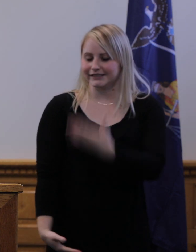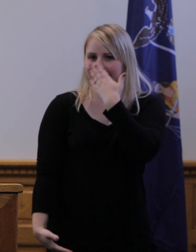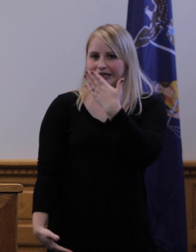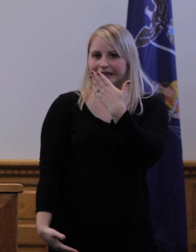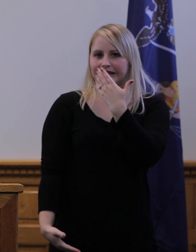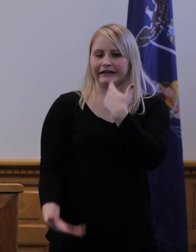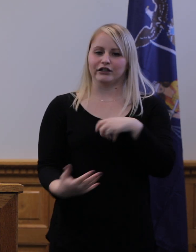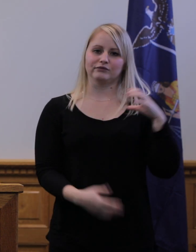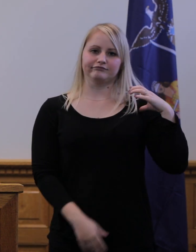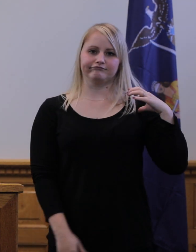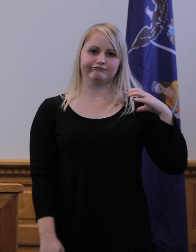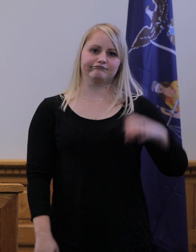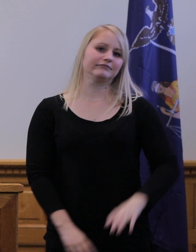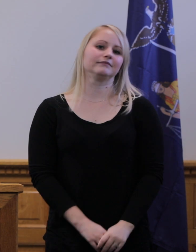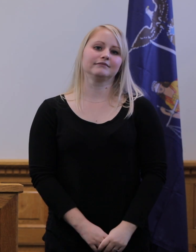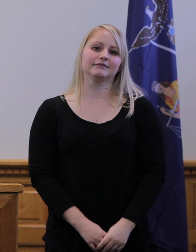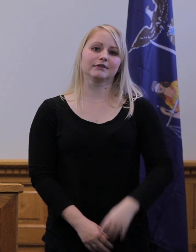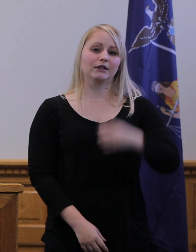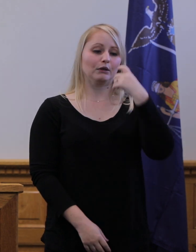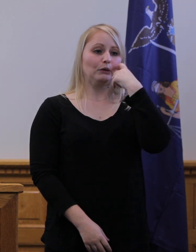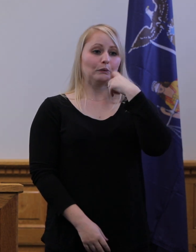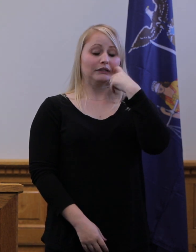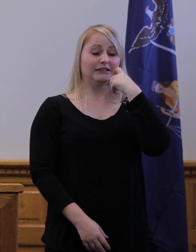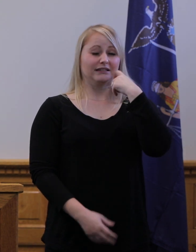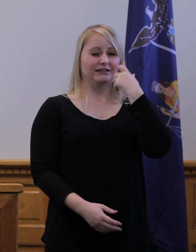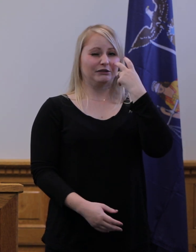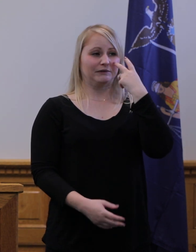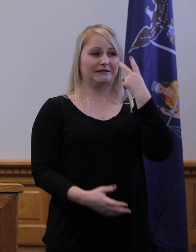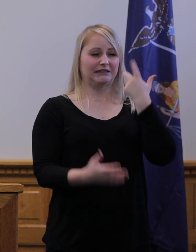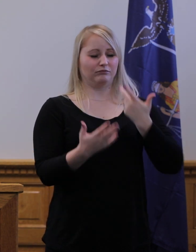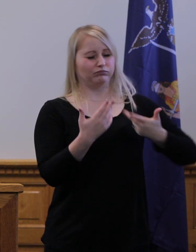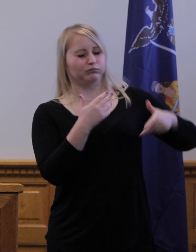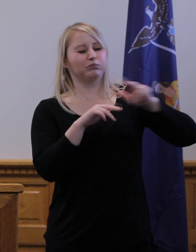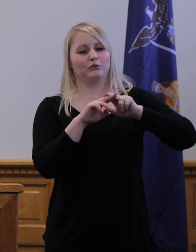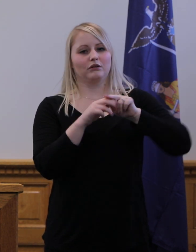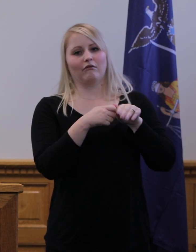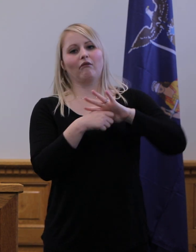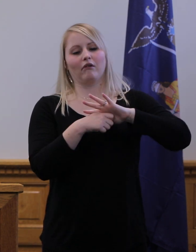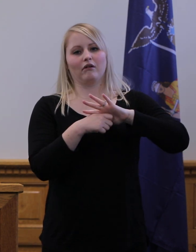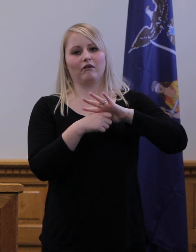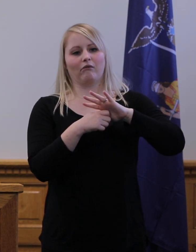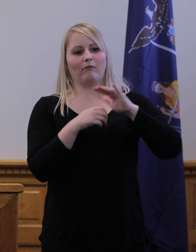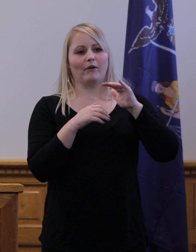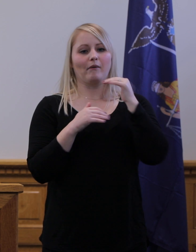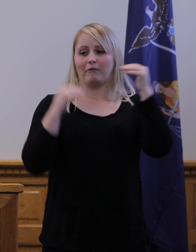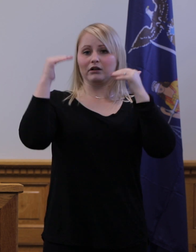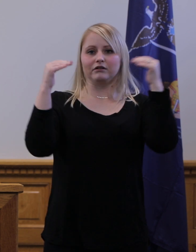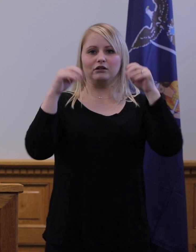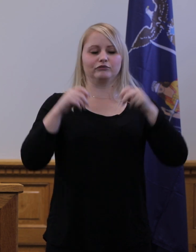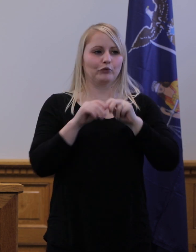Thank you, Mr. Chairman. Recently, we've seen increased cases of COVID-19 among adults across the